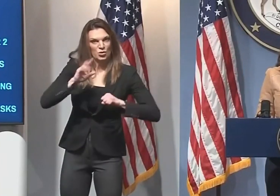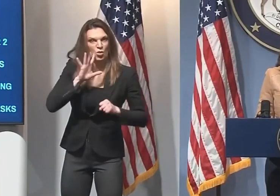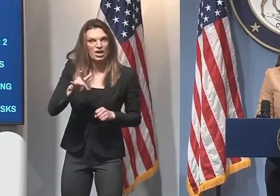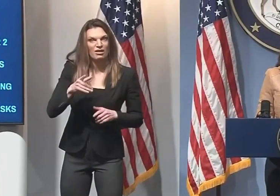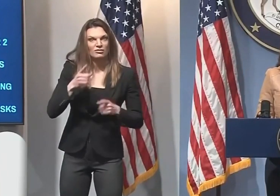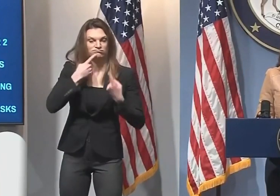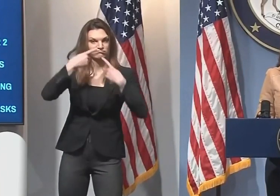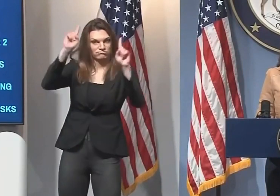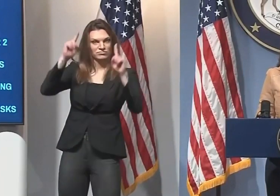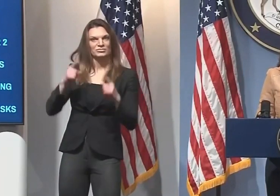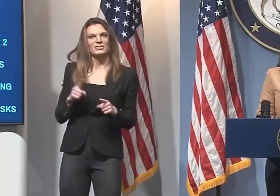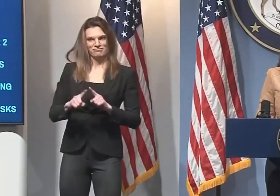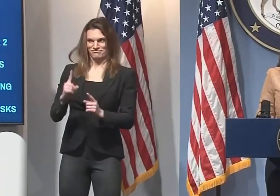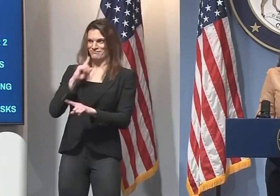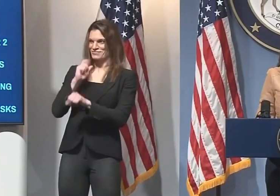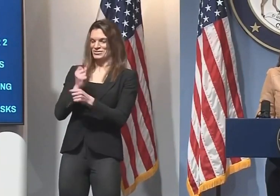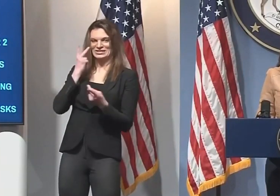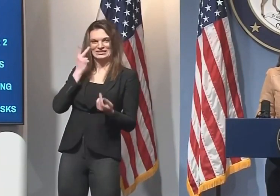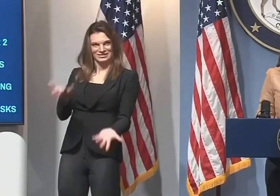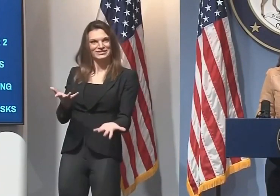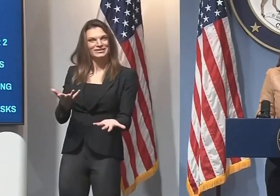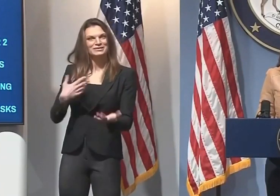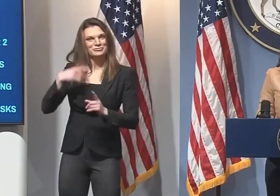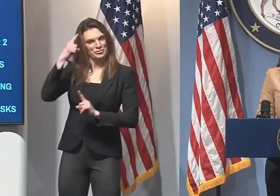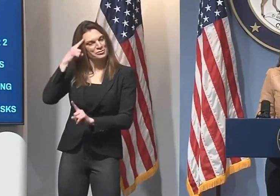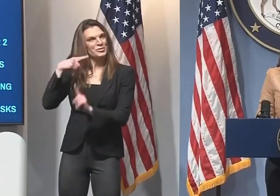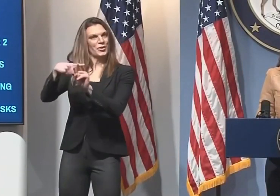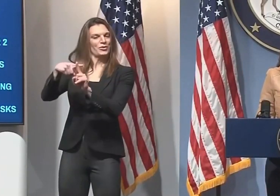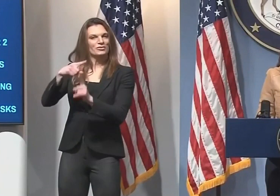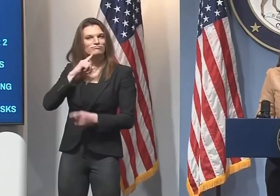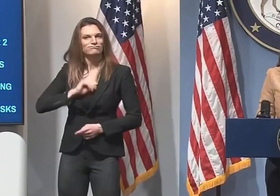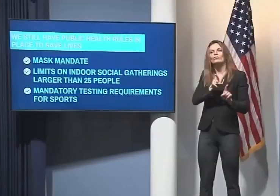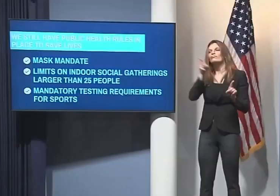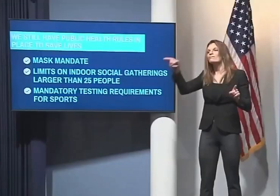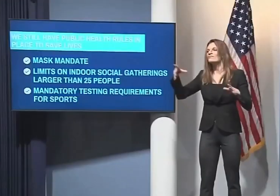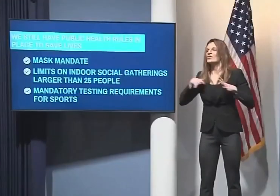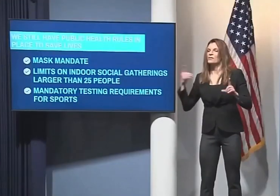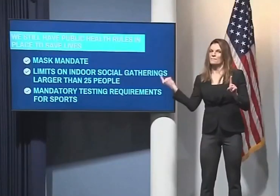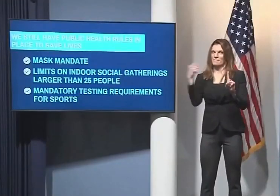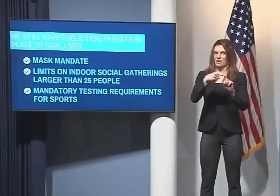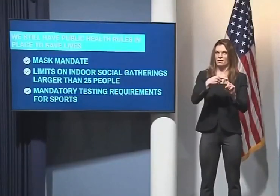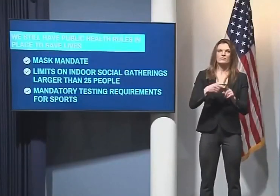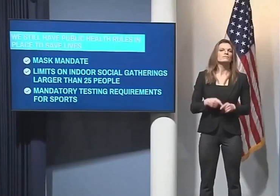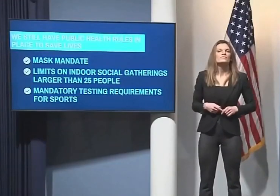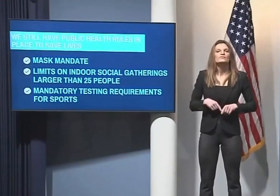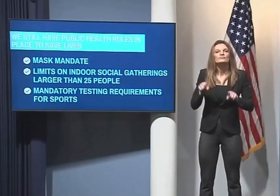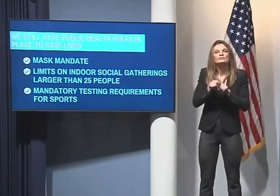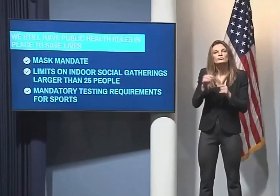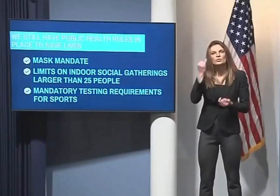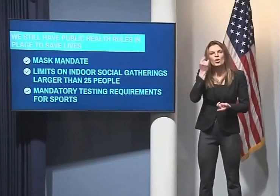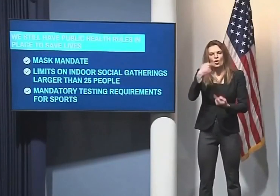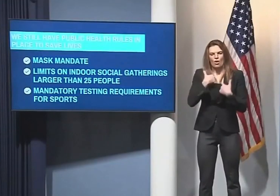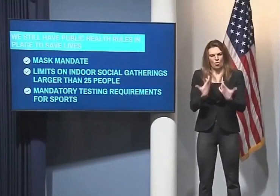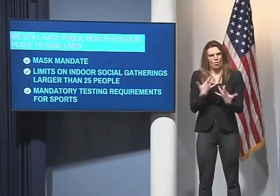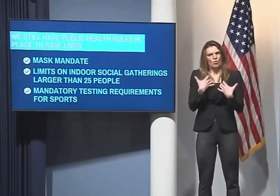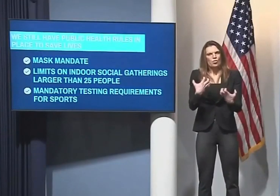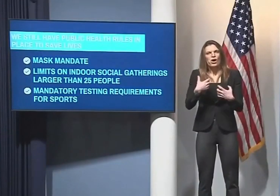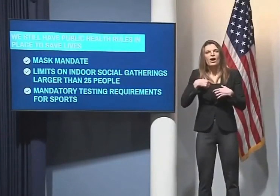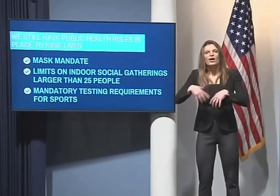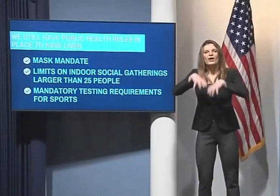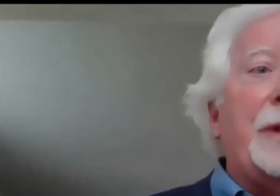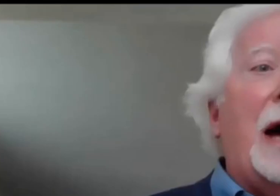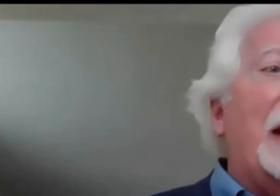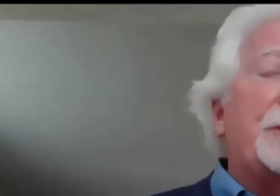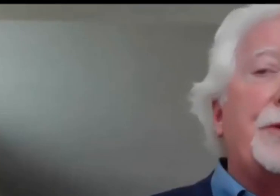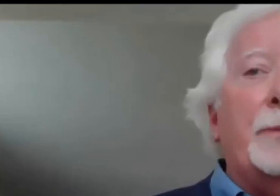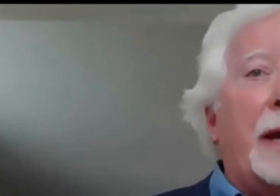expansion of monoclonal antibody therapy to fight COVID-19. Laughlin is glad to see this treatment getting the attention it